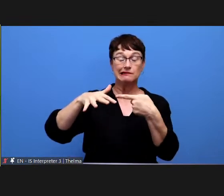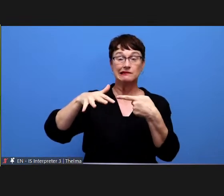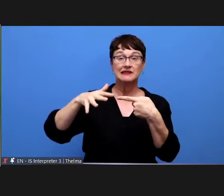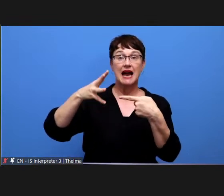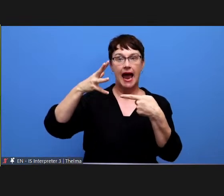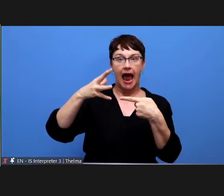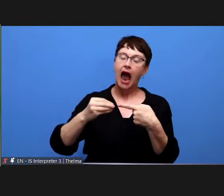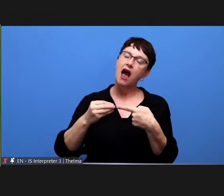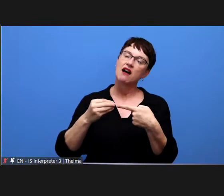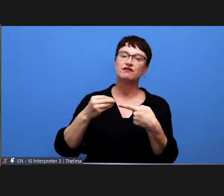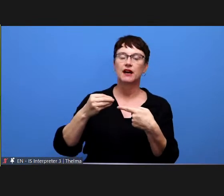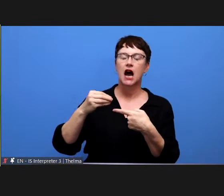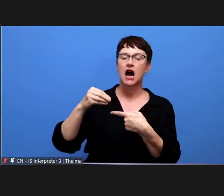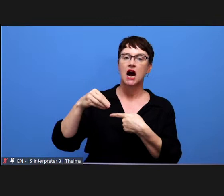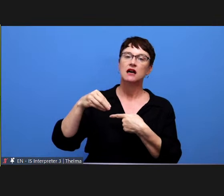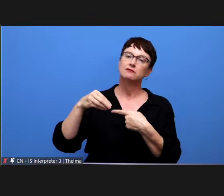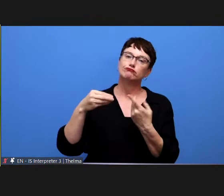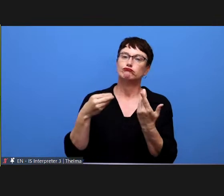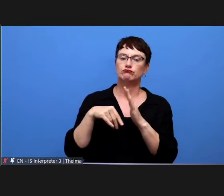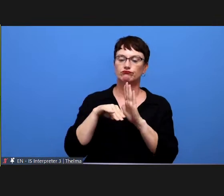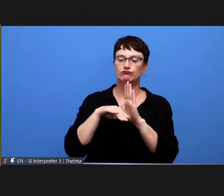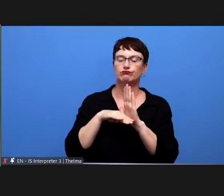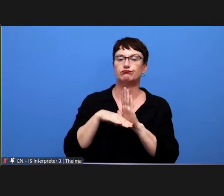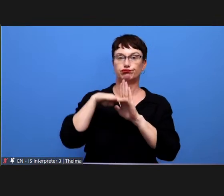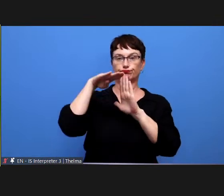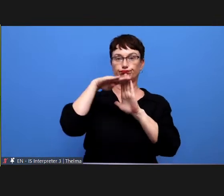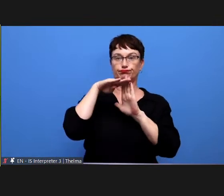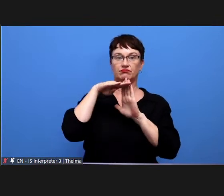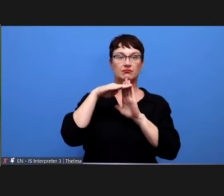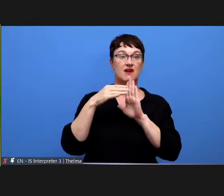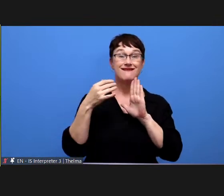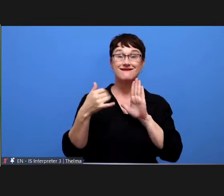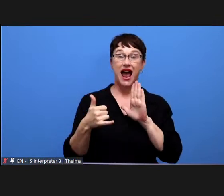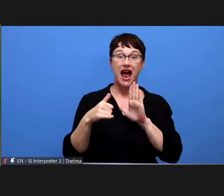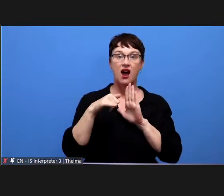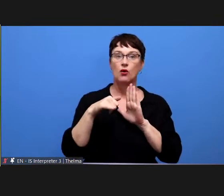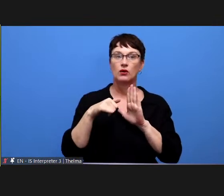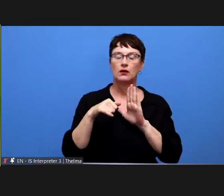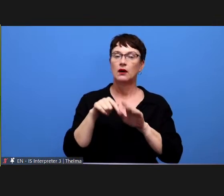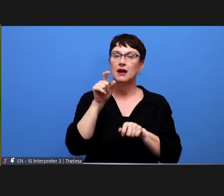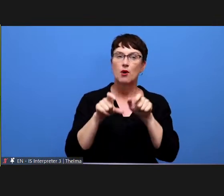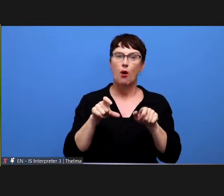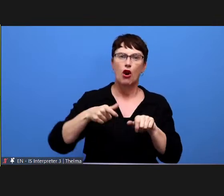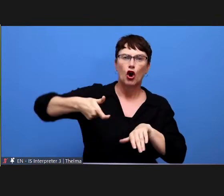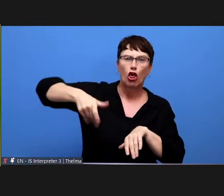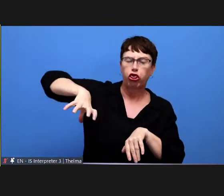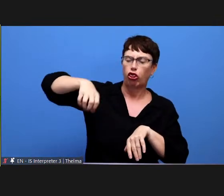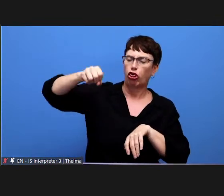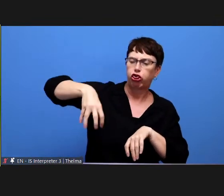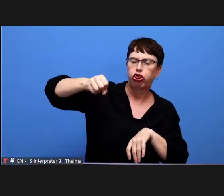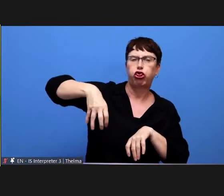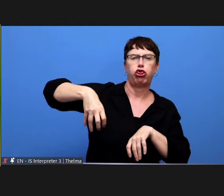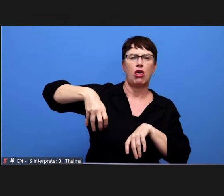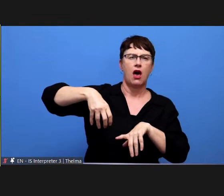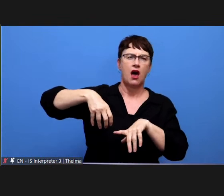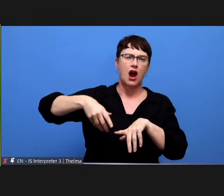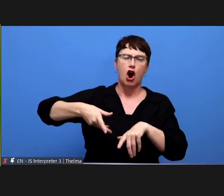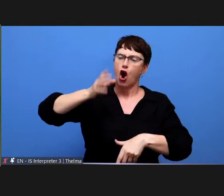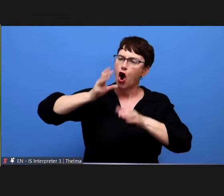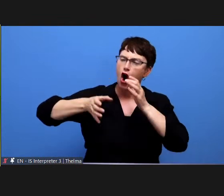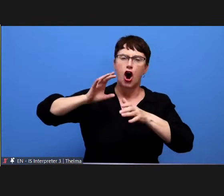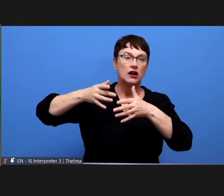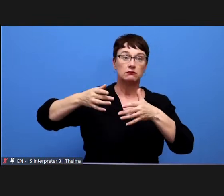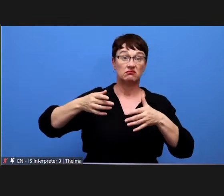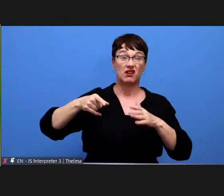continent, which is even more alarming when you see the two indicators together. One that is telling you that